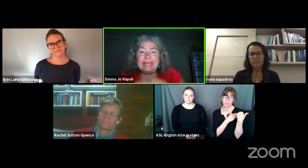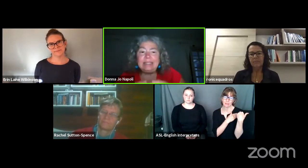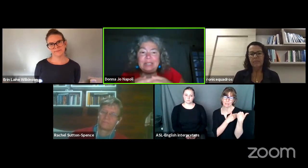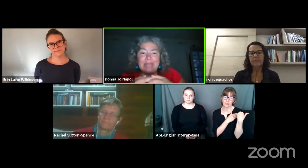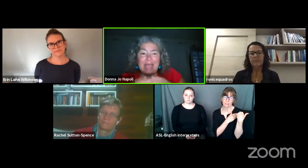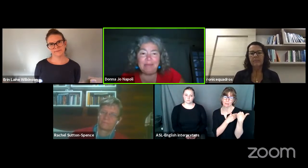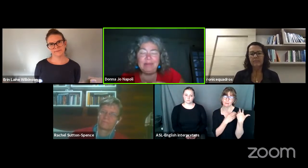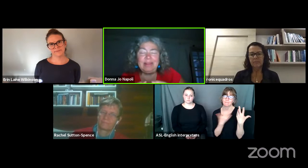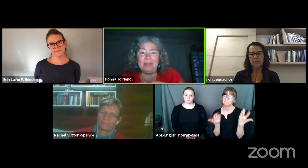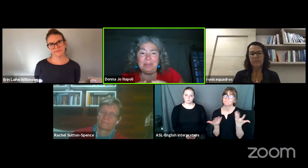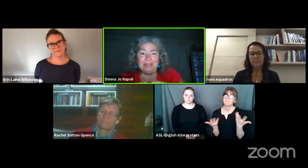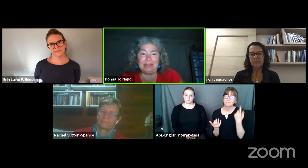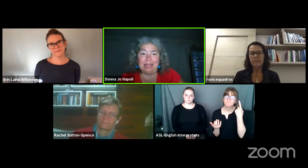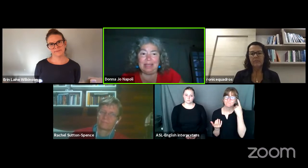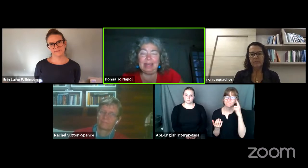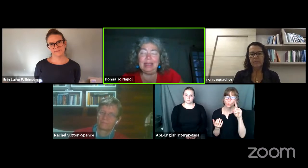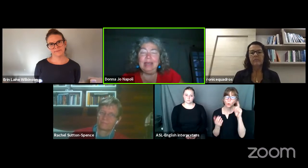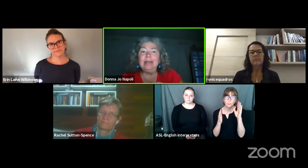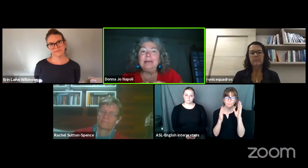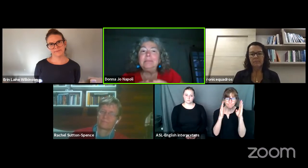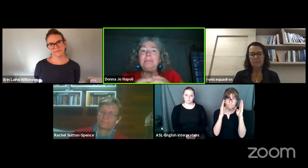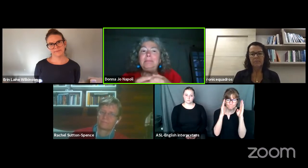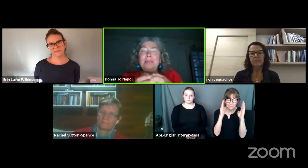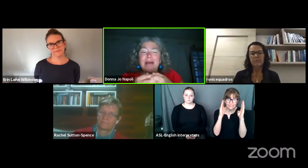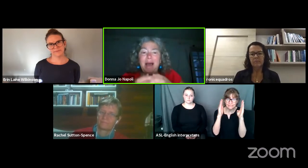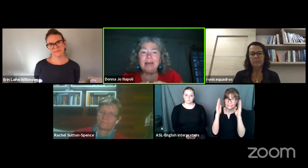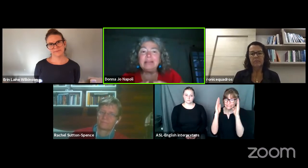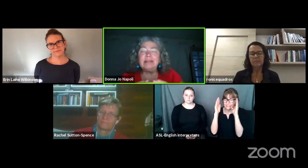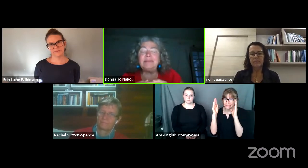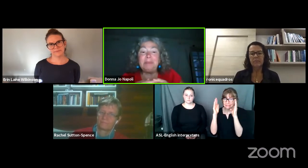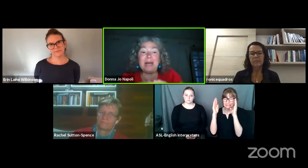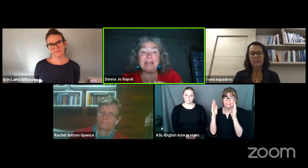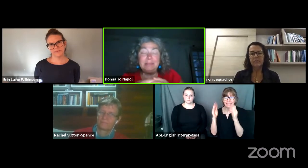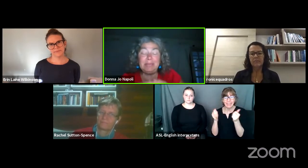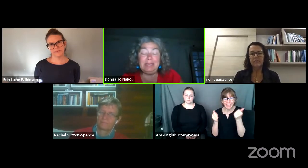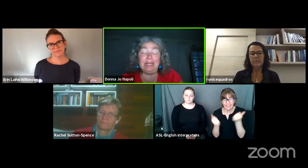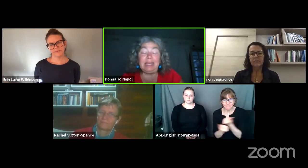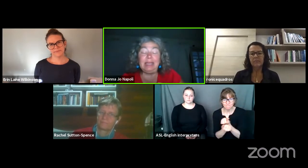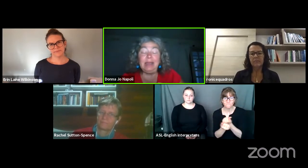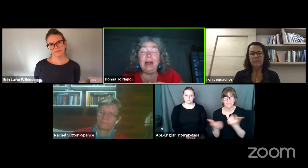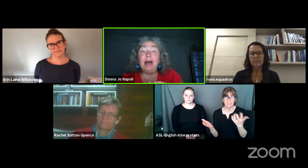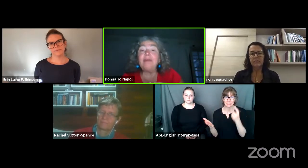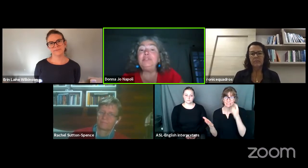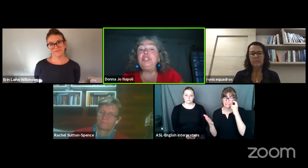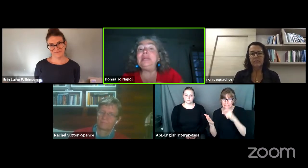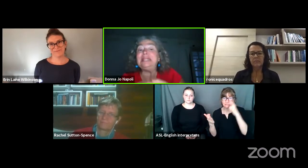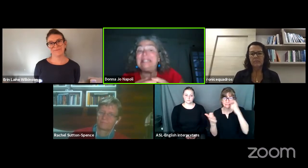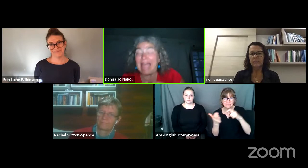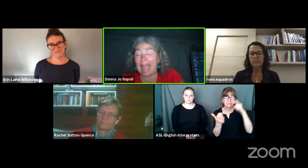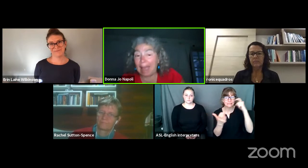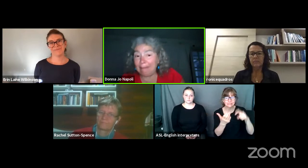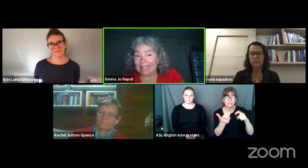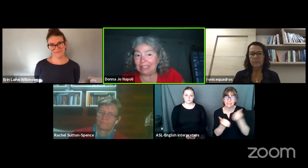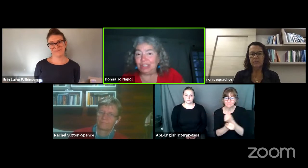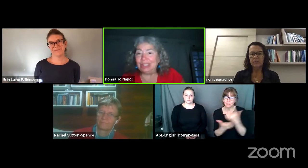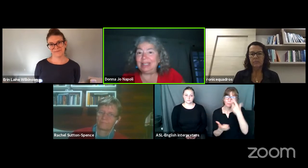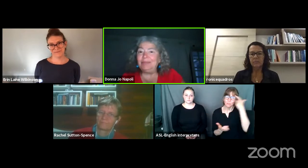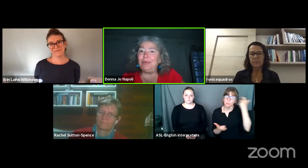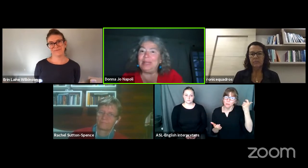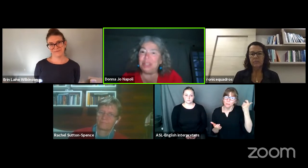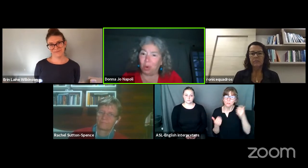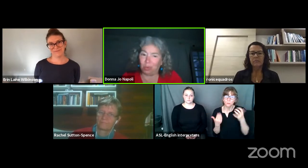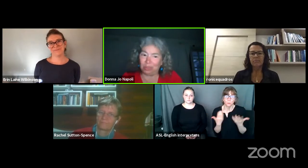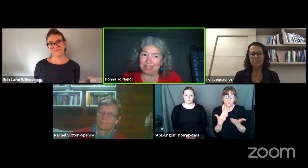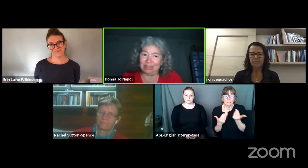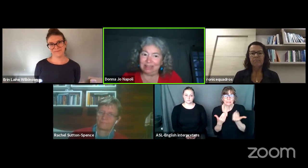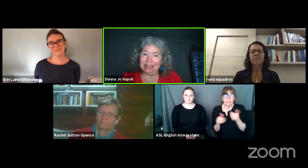pay attention to everything we see, because of the possibility of doing damage if